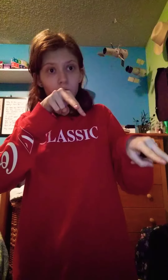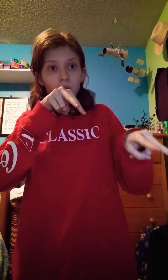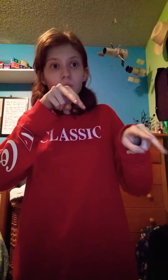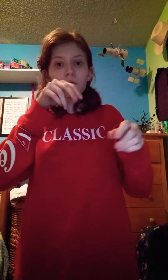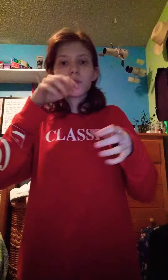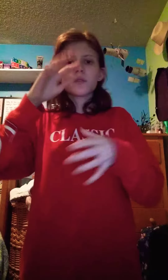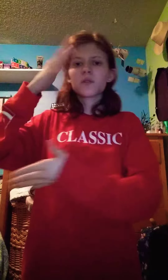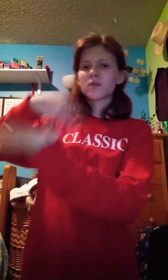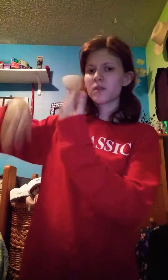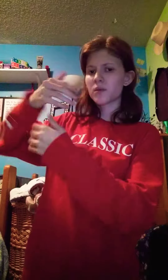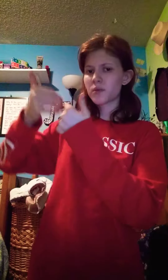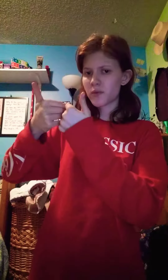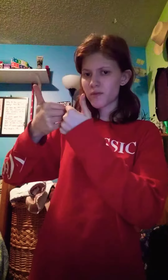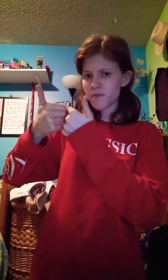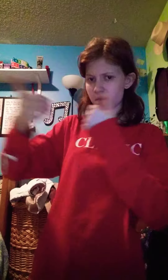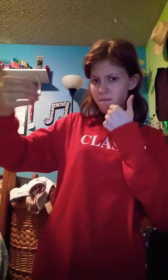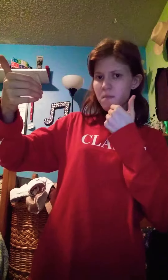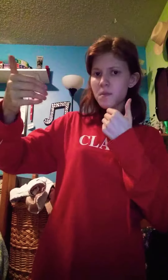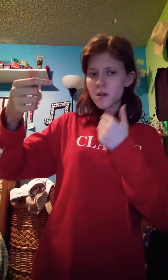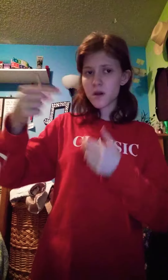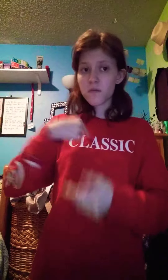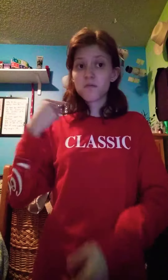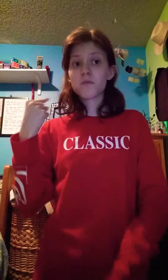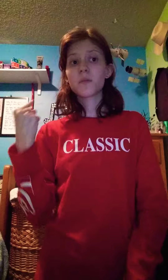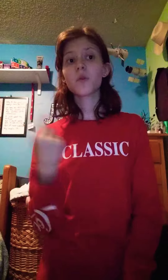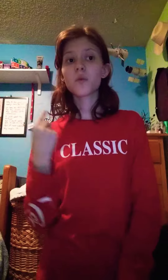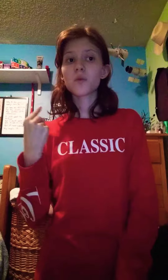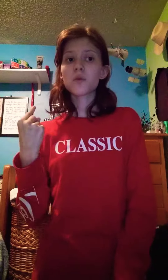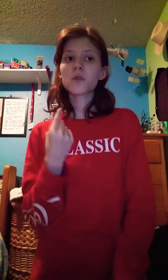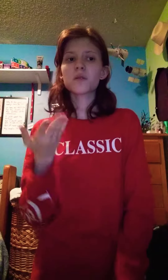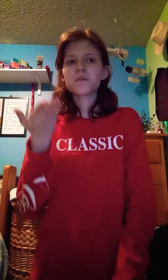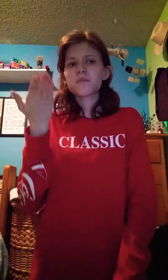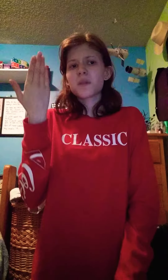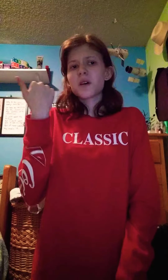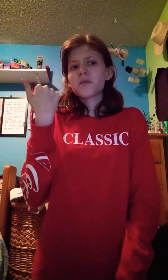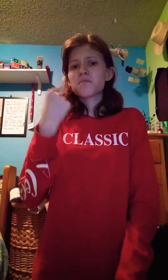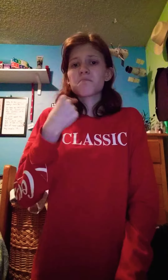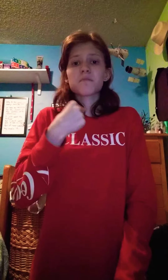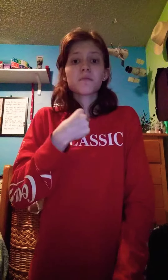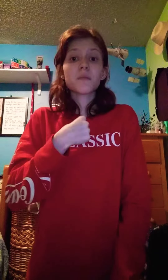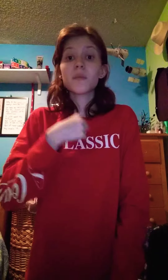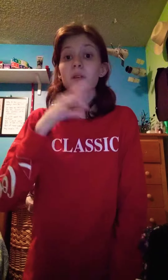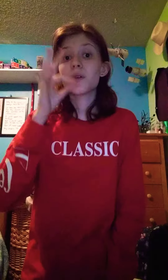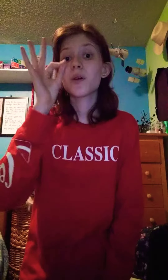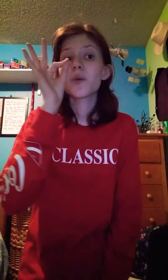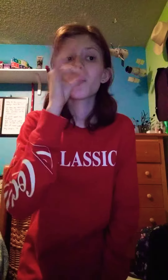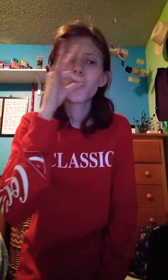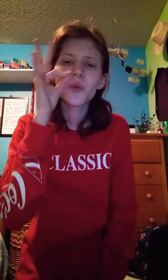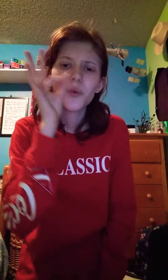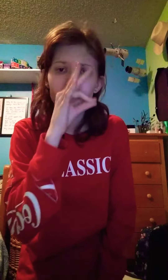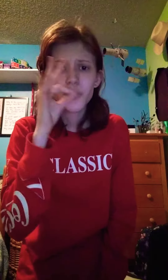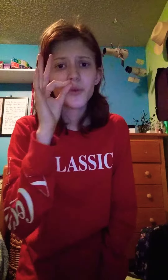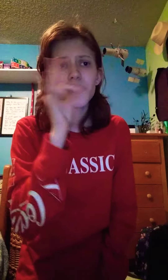outside looking in, all that time Never even knowing